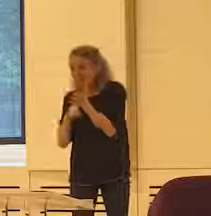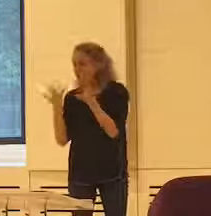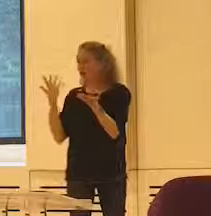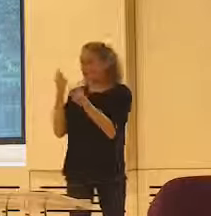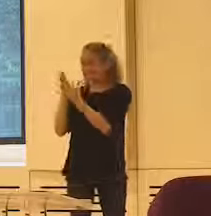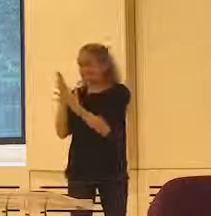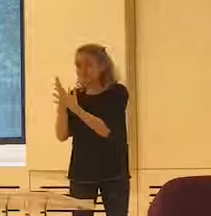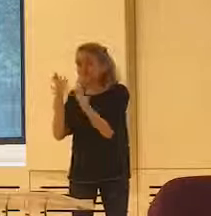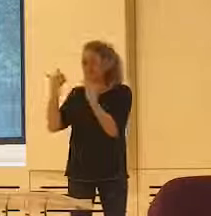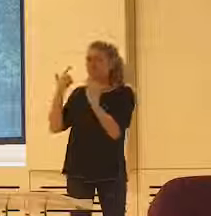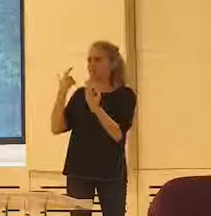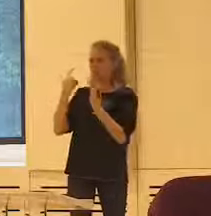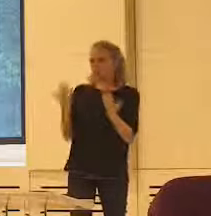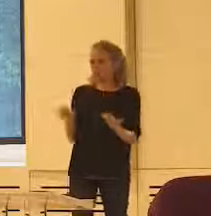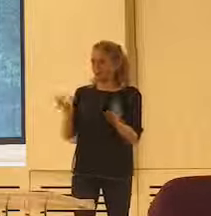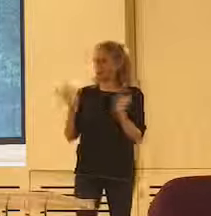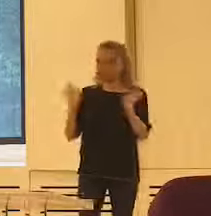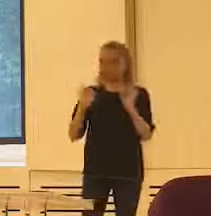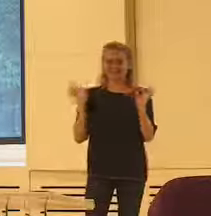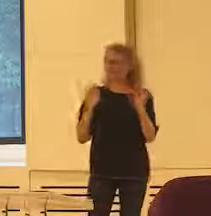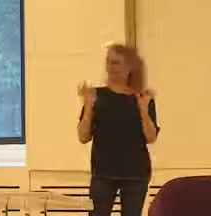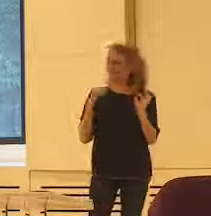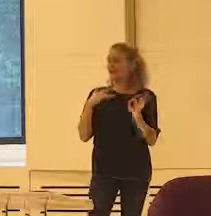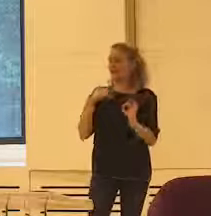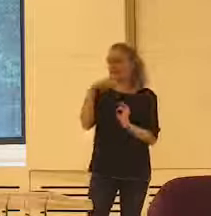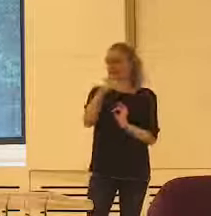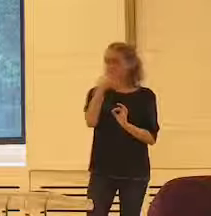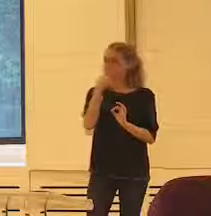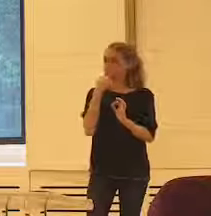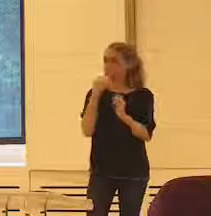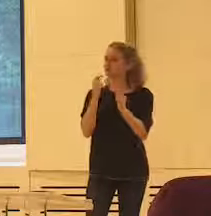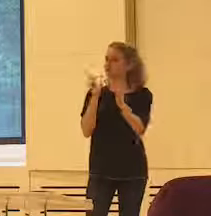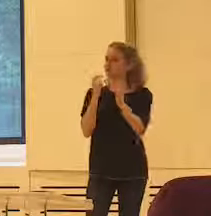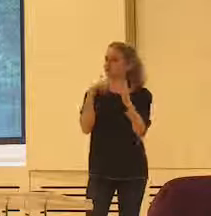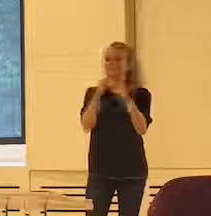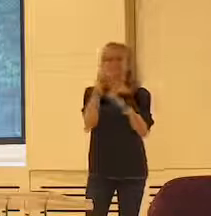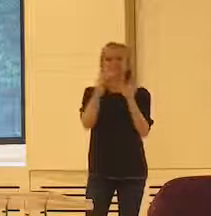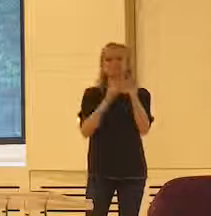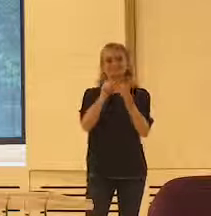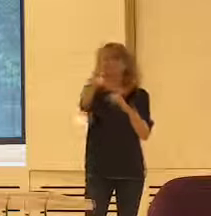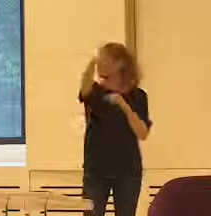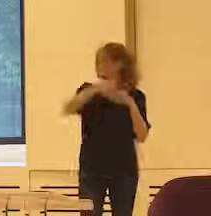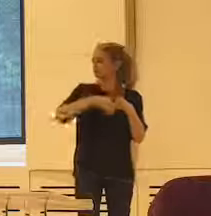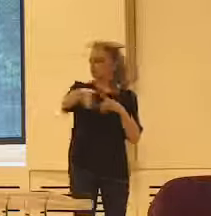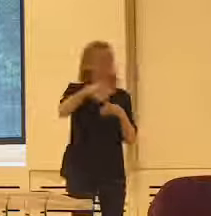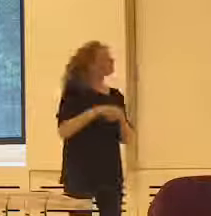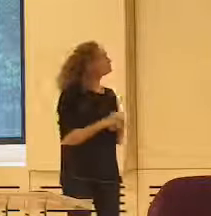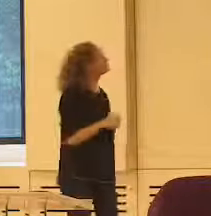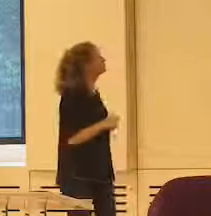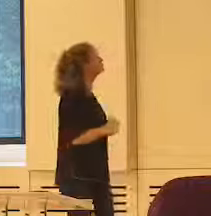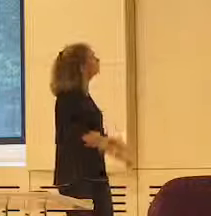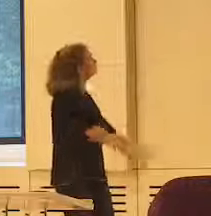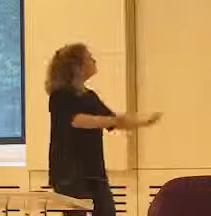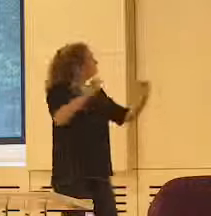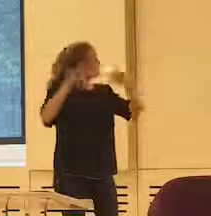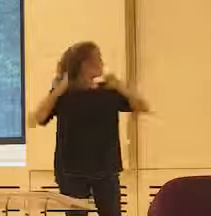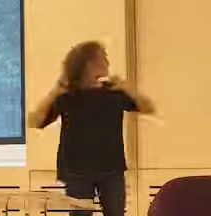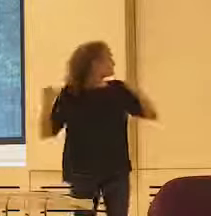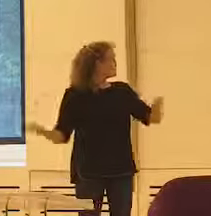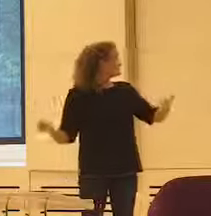provision in BSL that's accessible. At the moment there isn't anything like that. And I feel that could be a change for the next 20 years. And